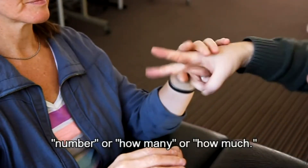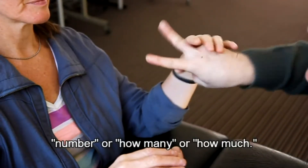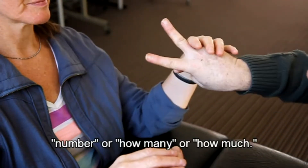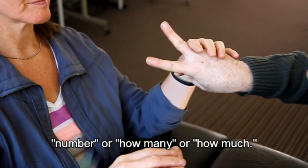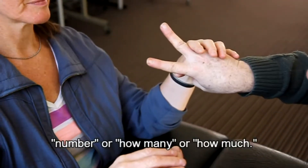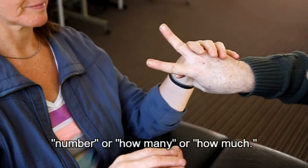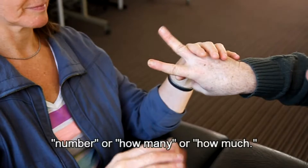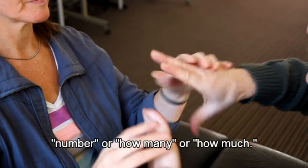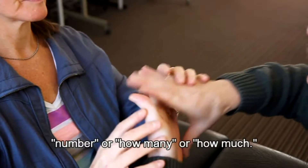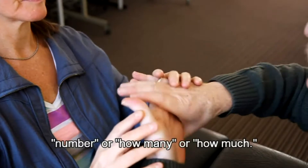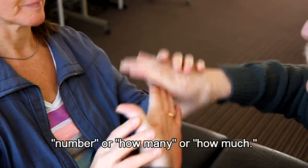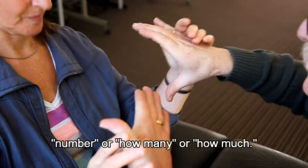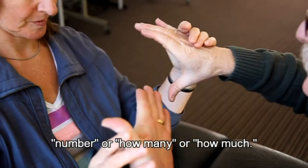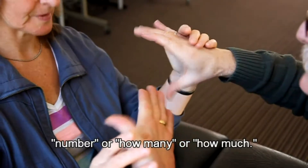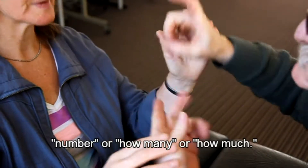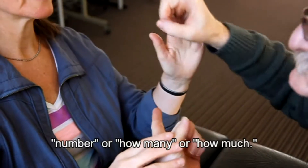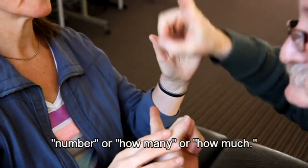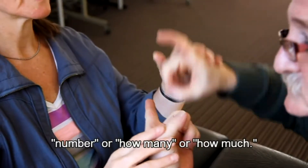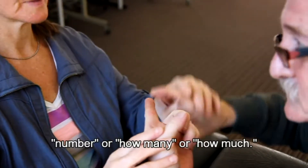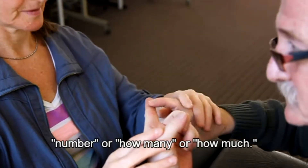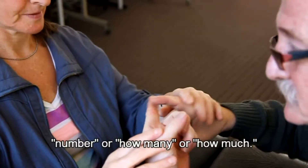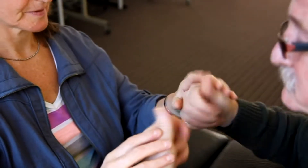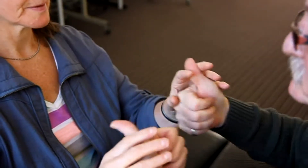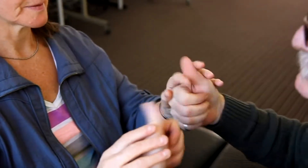many or how much.